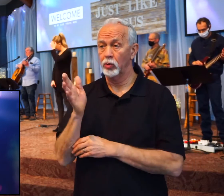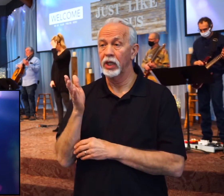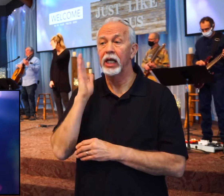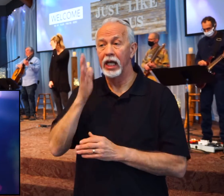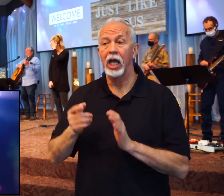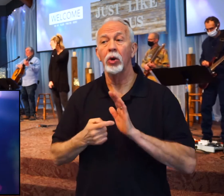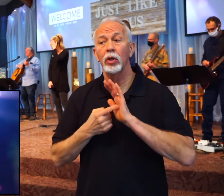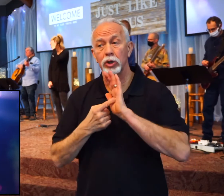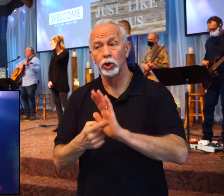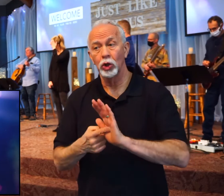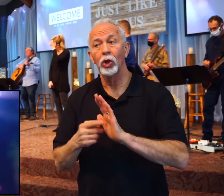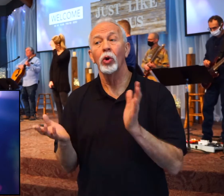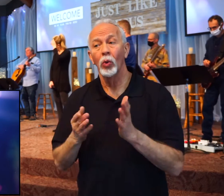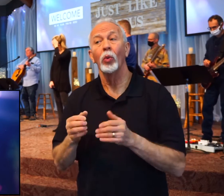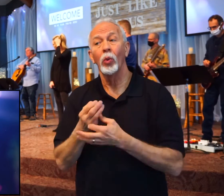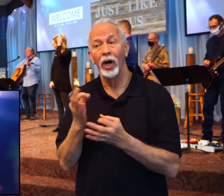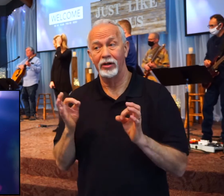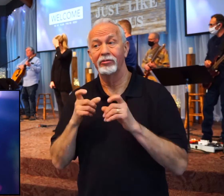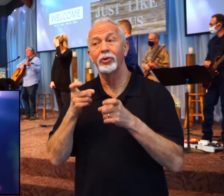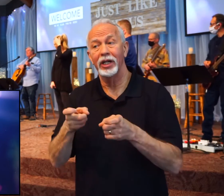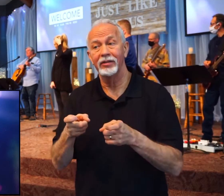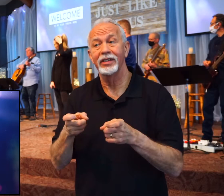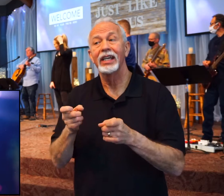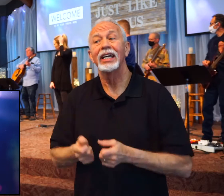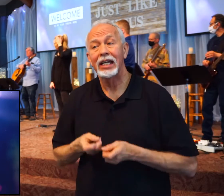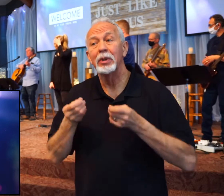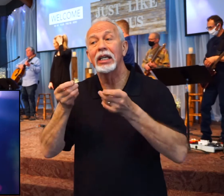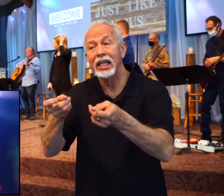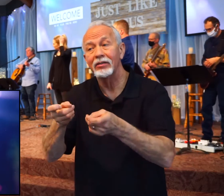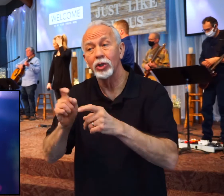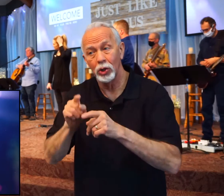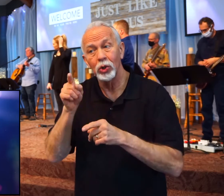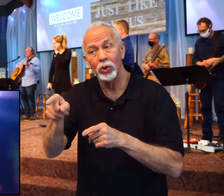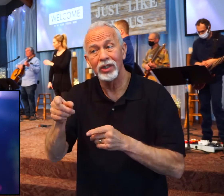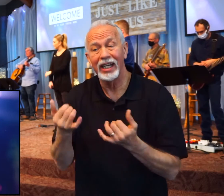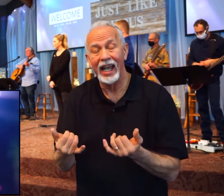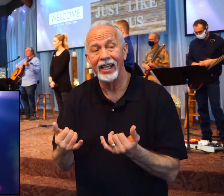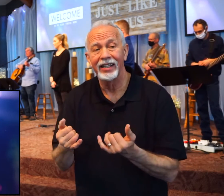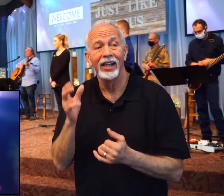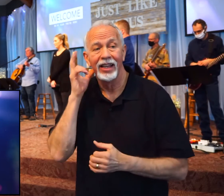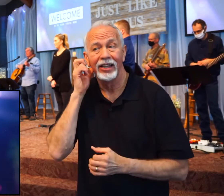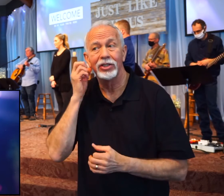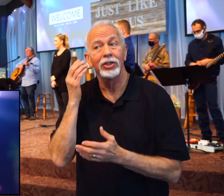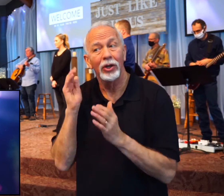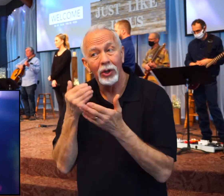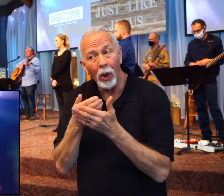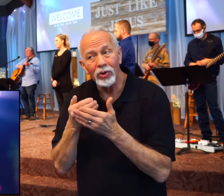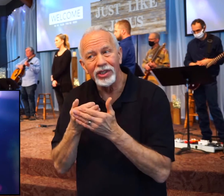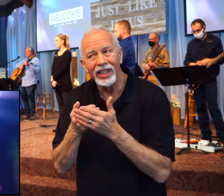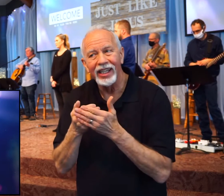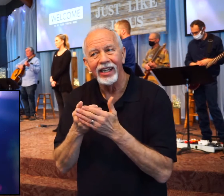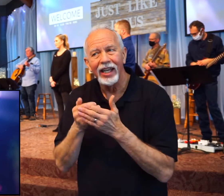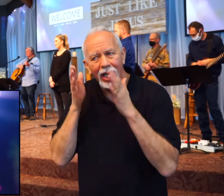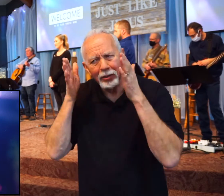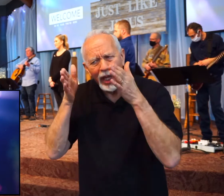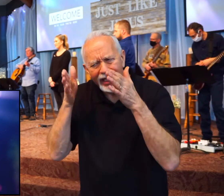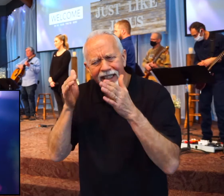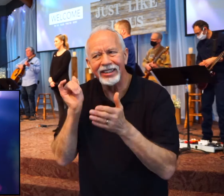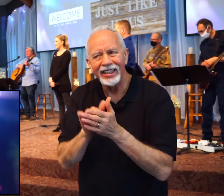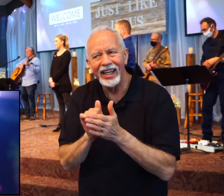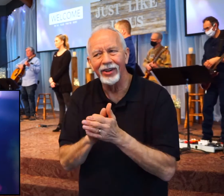what the free gift that can be offered to you today. So listen closely and pay attention to